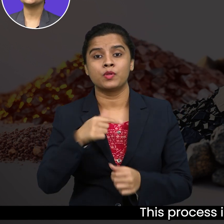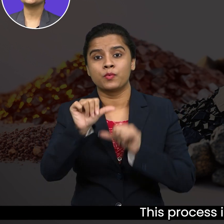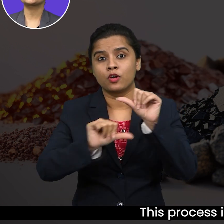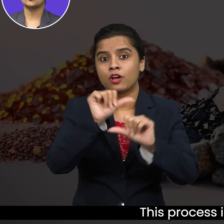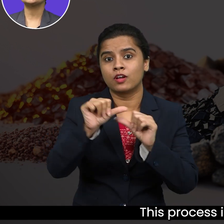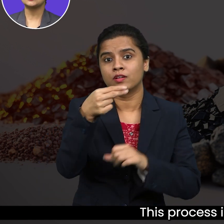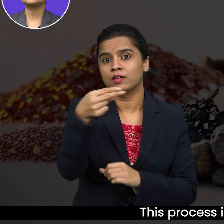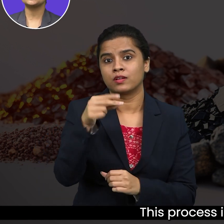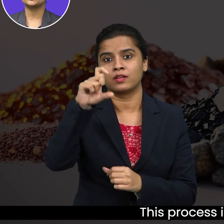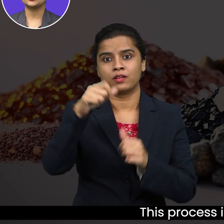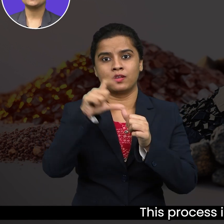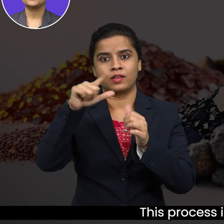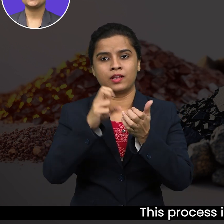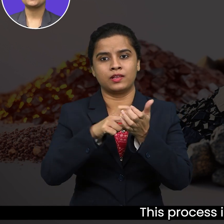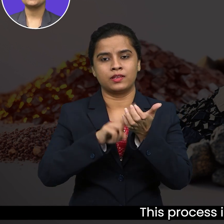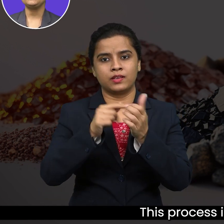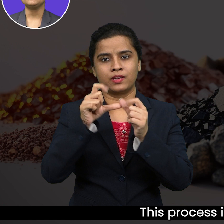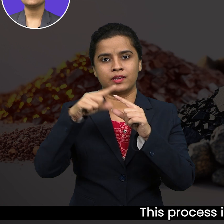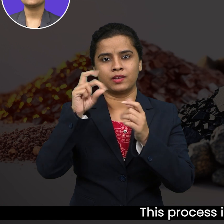This process is called calcination.